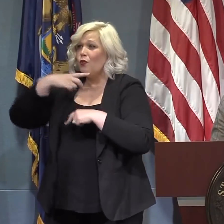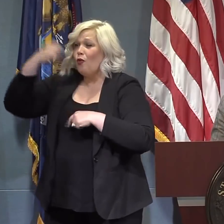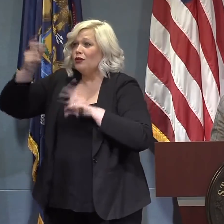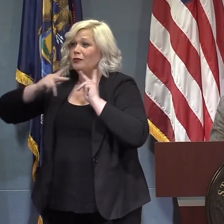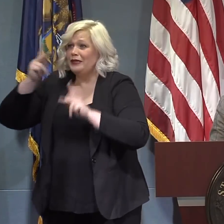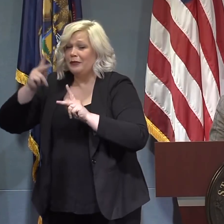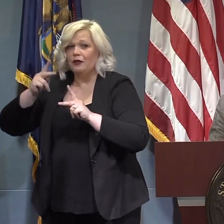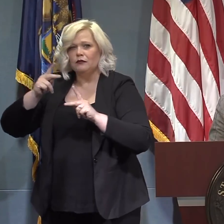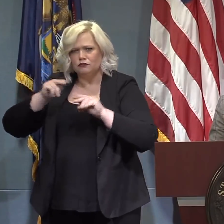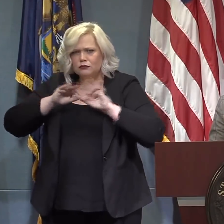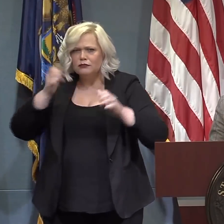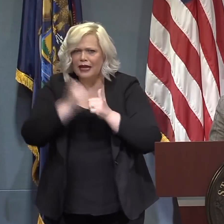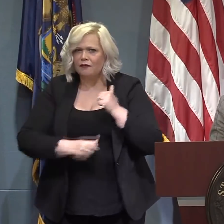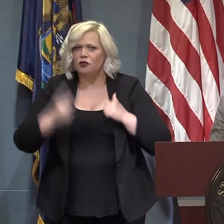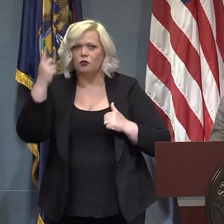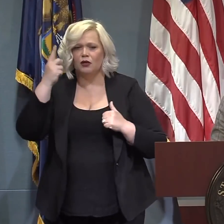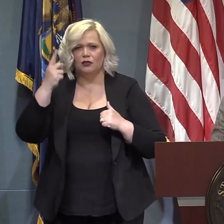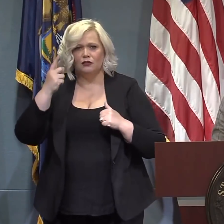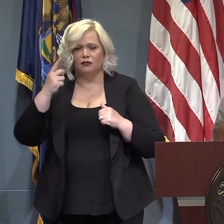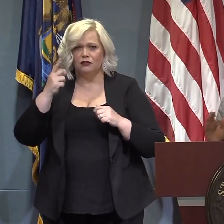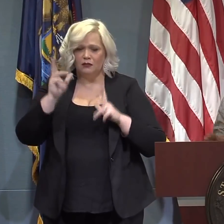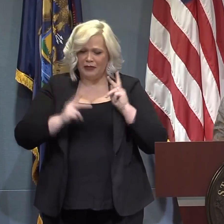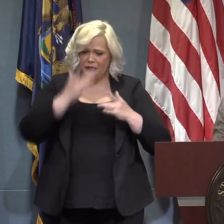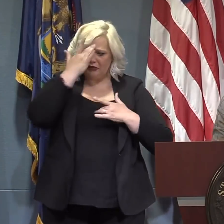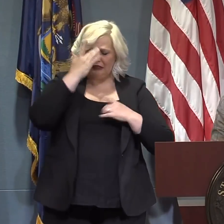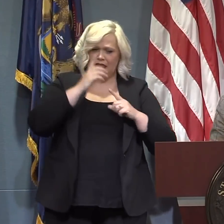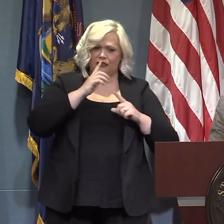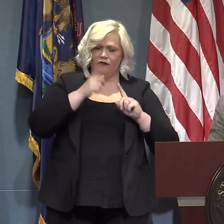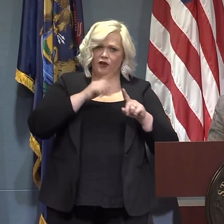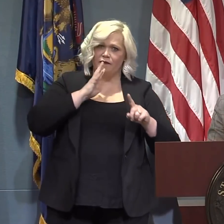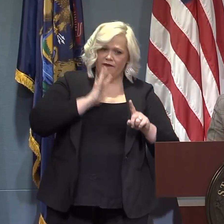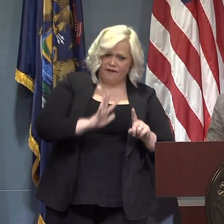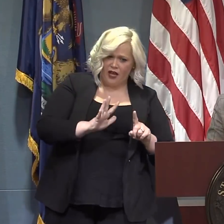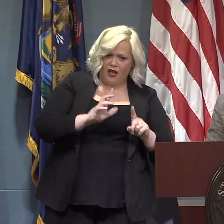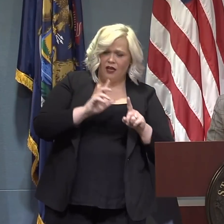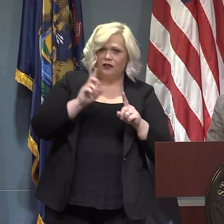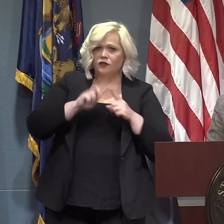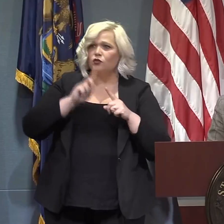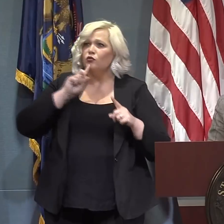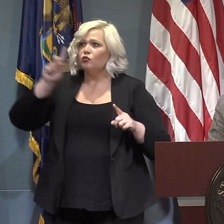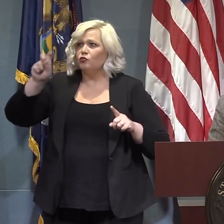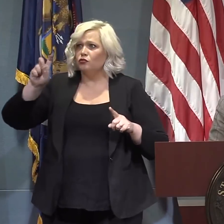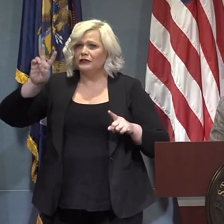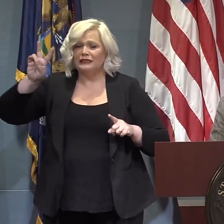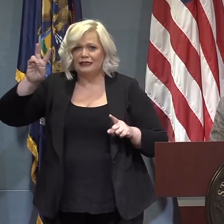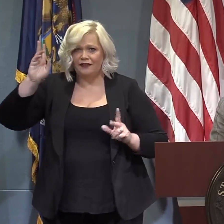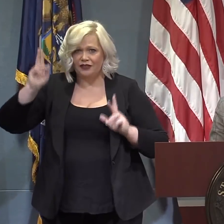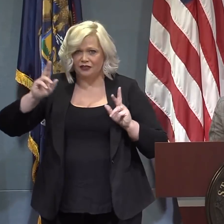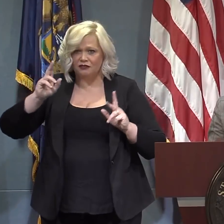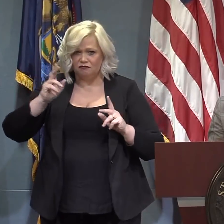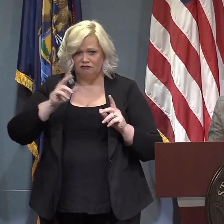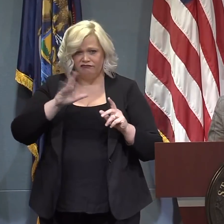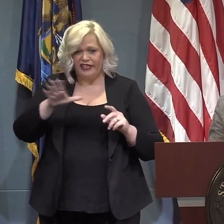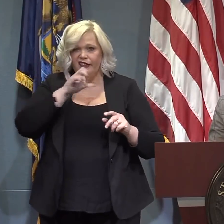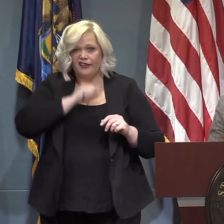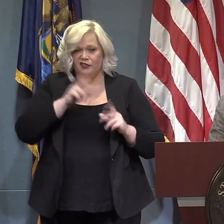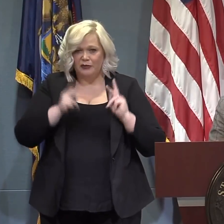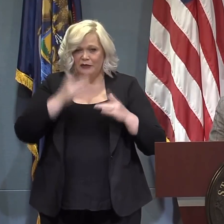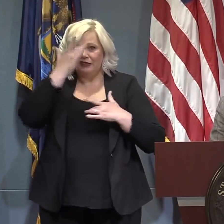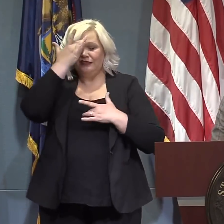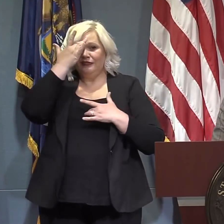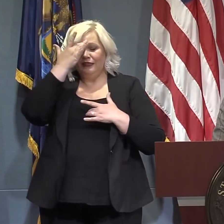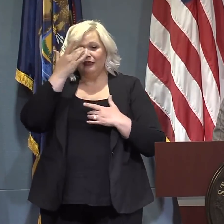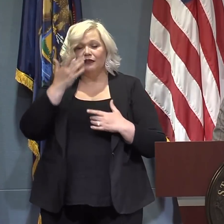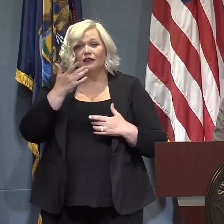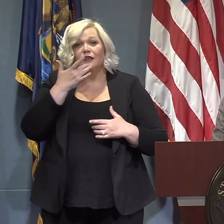deaths here in Michigan is all the way from age 5 to 107. So far, we've been fortunate in seeing relatively few numbers